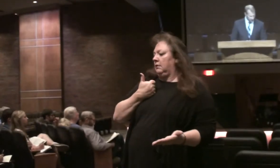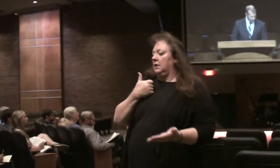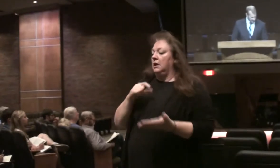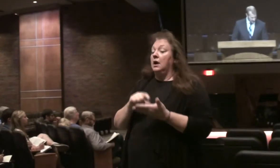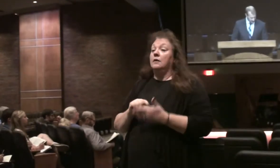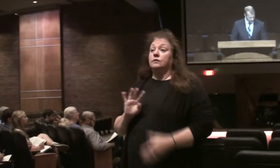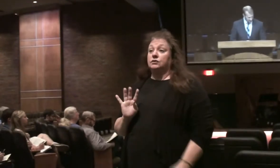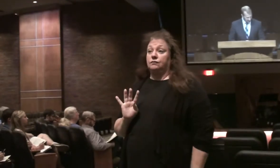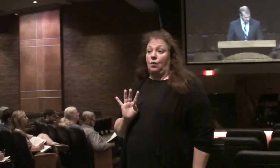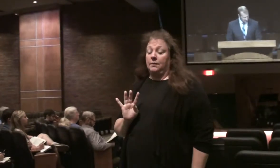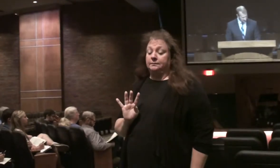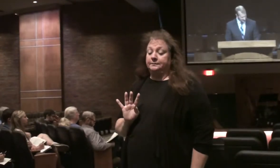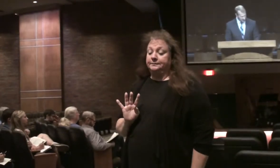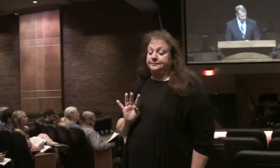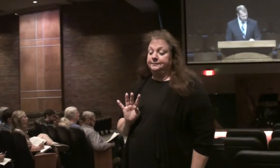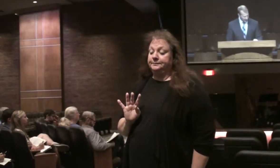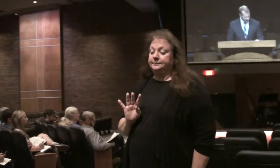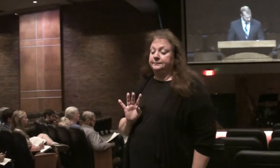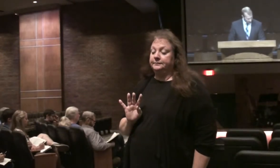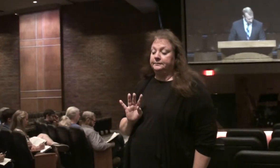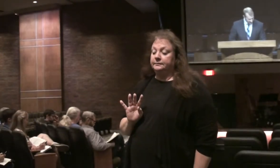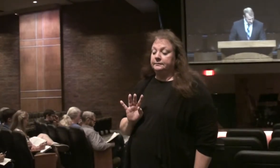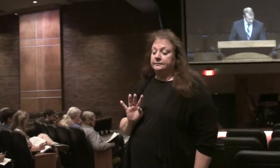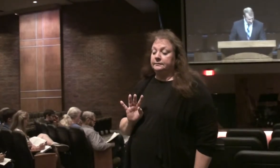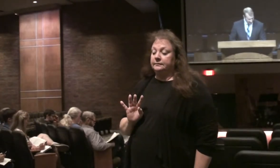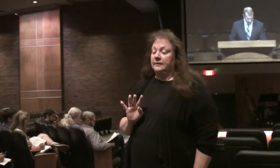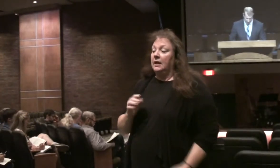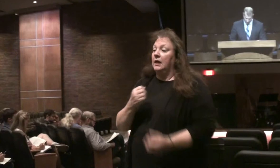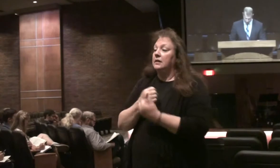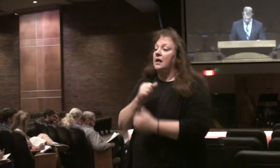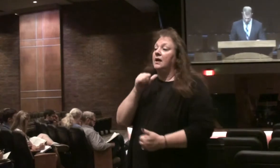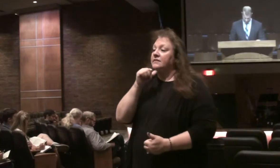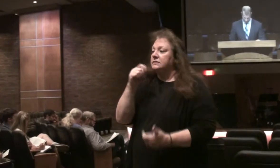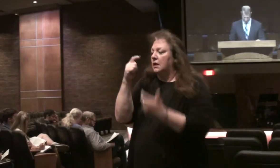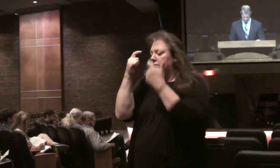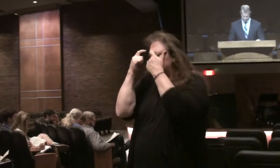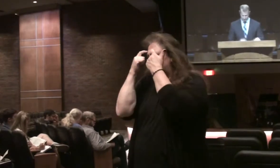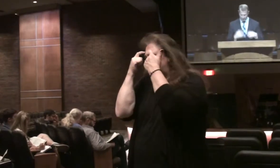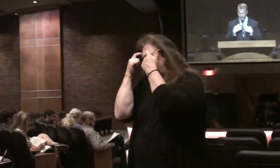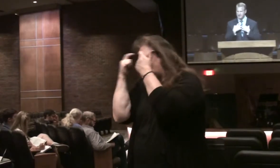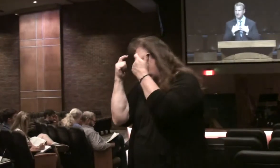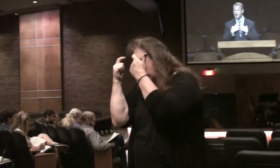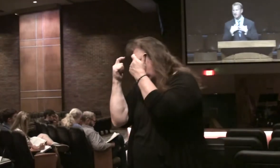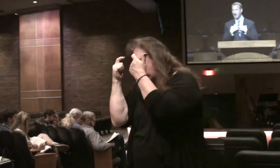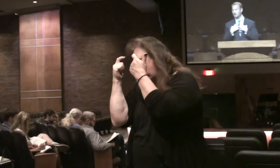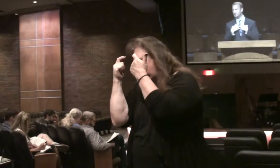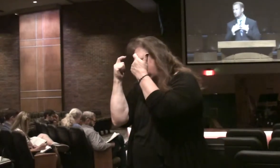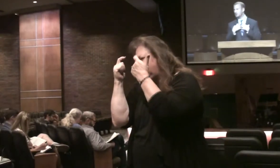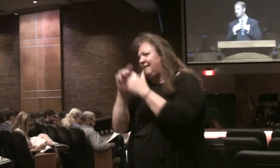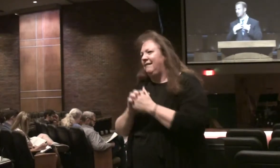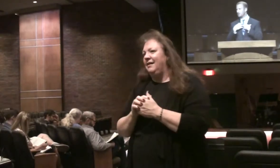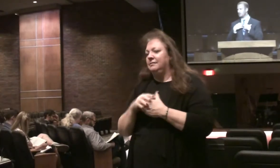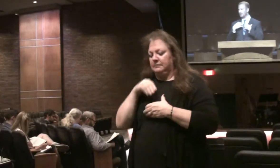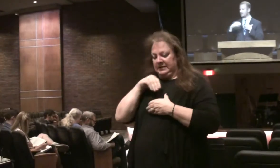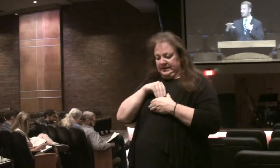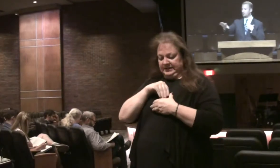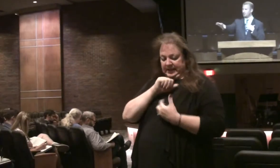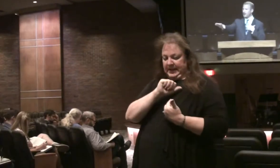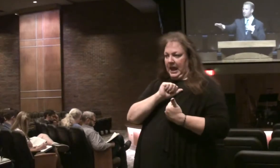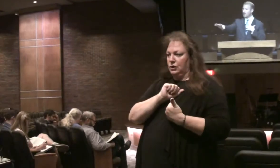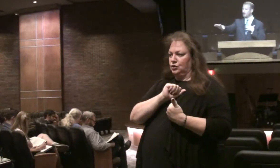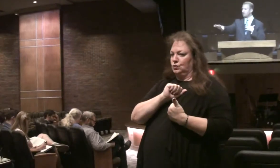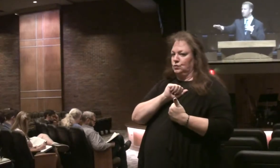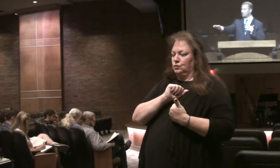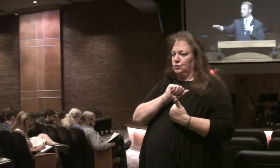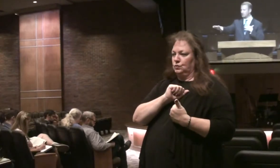Verse 4 continues. Love does not brag. Love is not arrogant. This is the inner attitude that